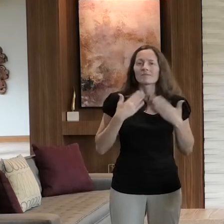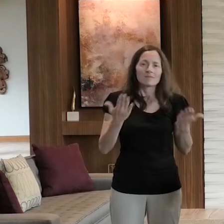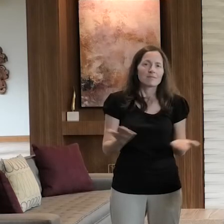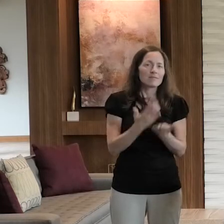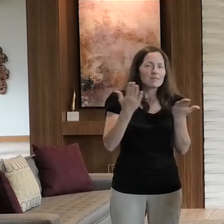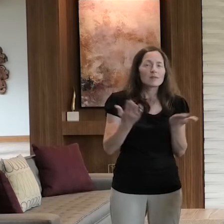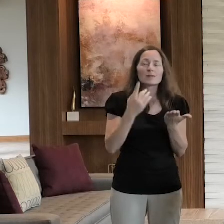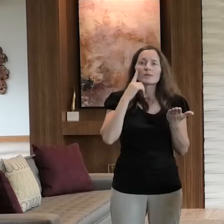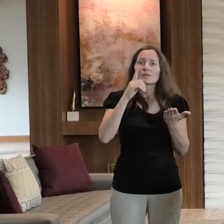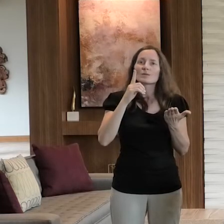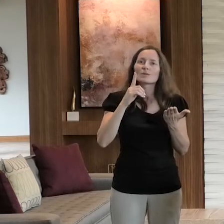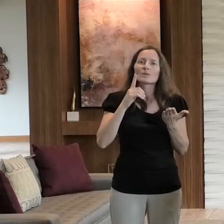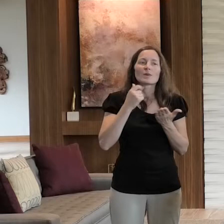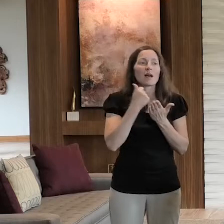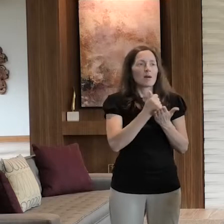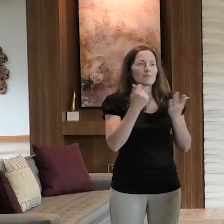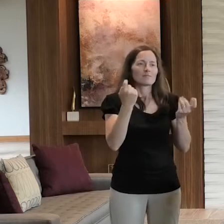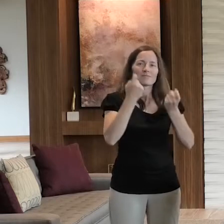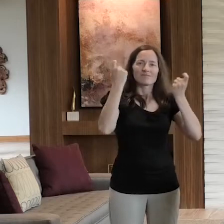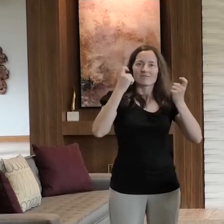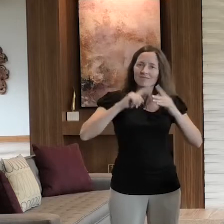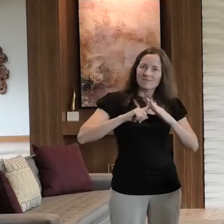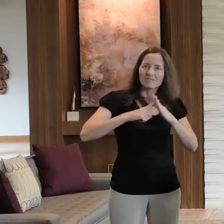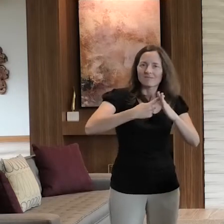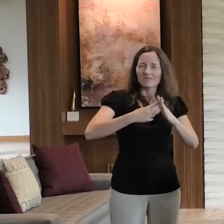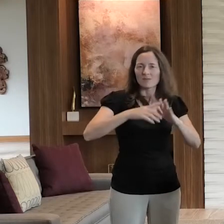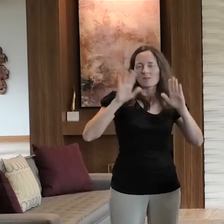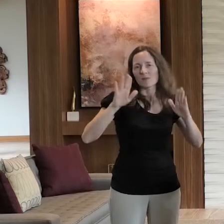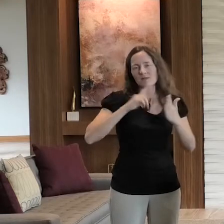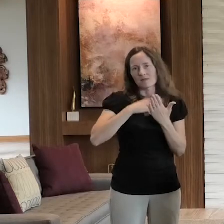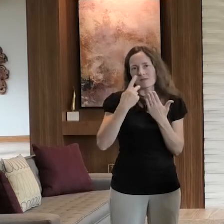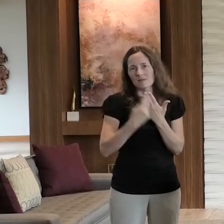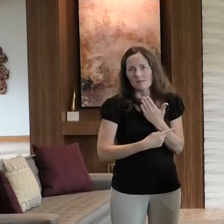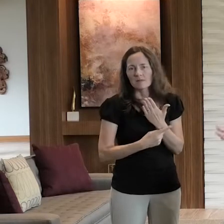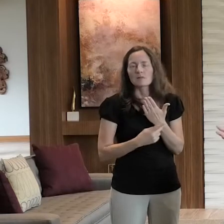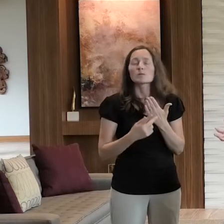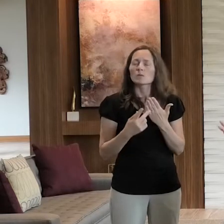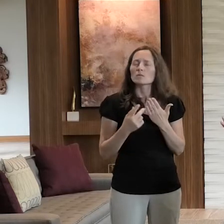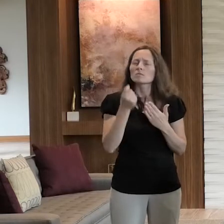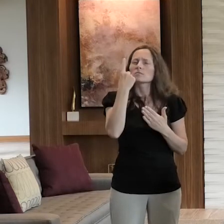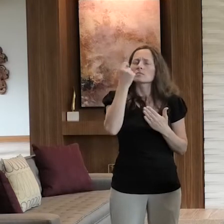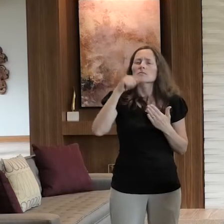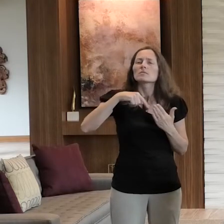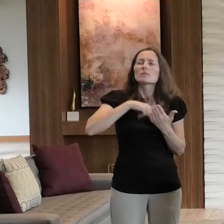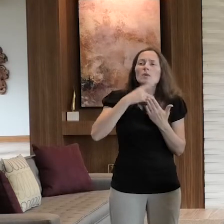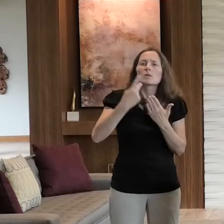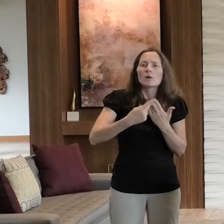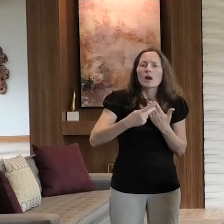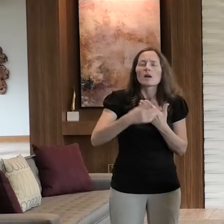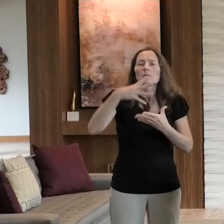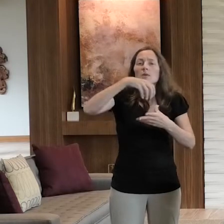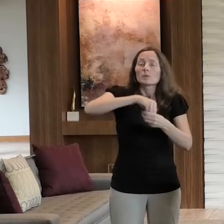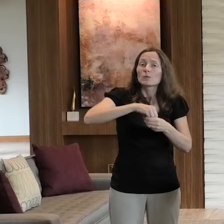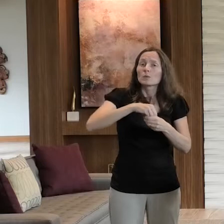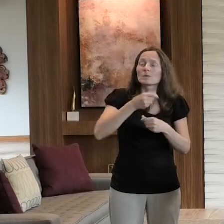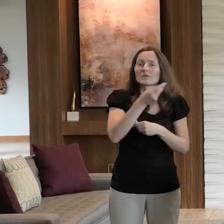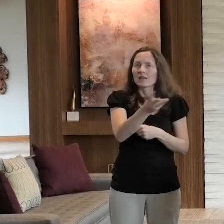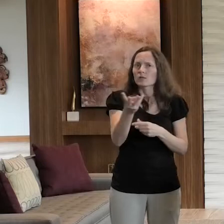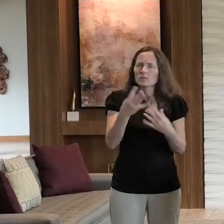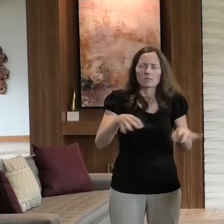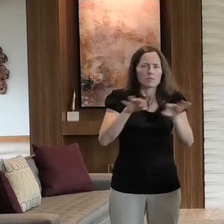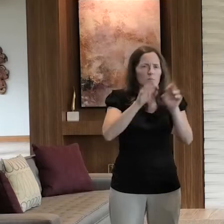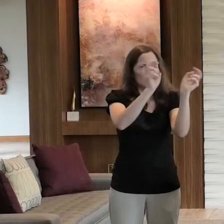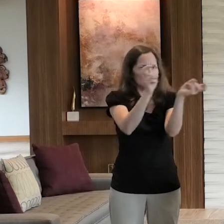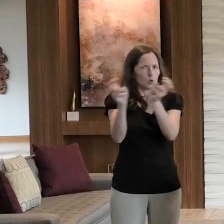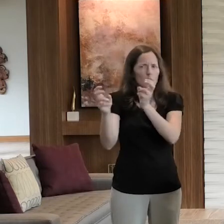off this wonderful program, and it really brings together a lot of important issues that I think all four of us really care deeply about, along